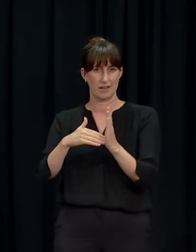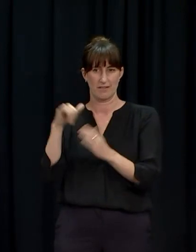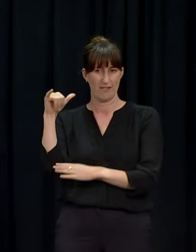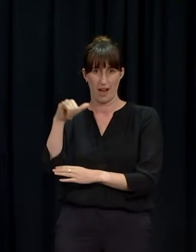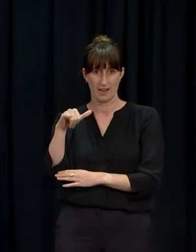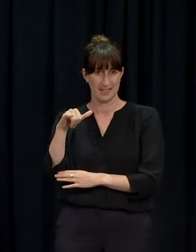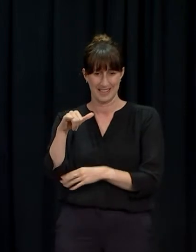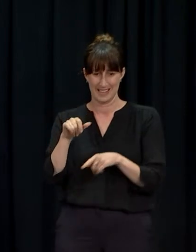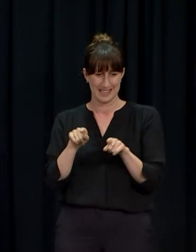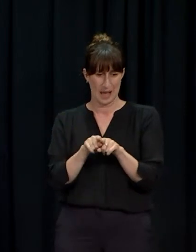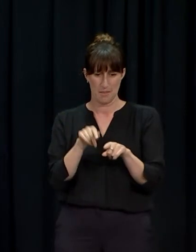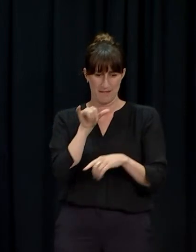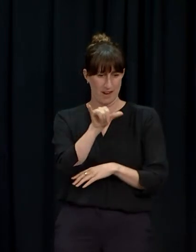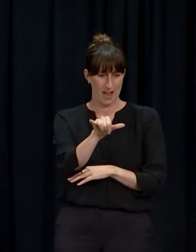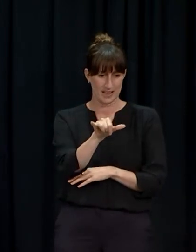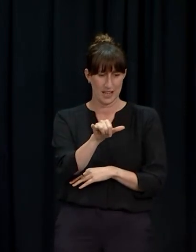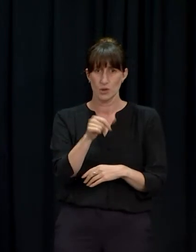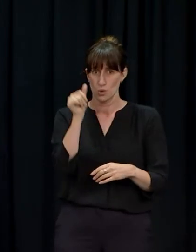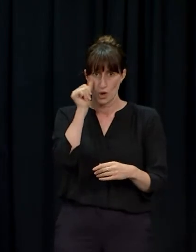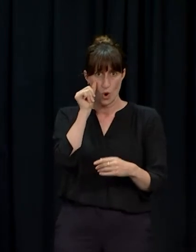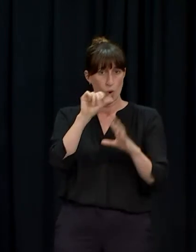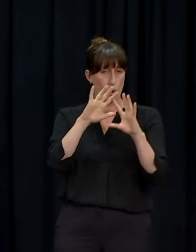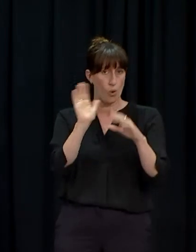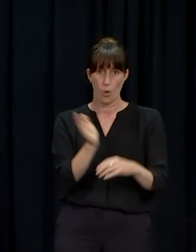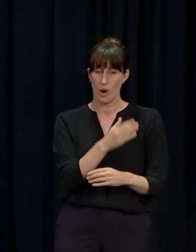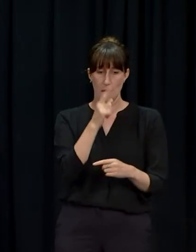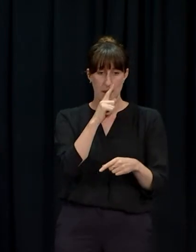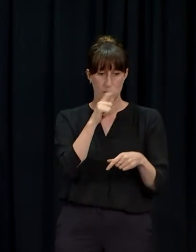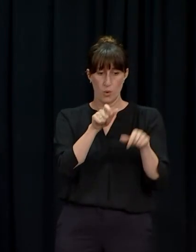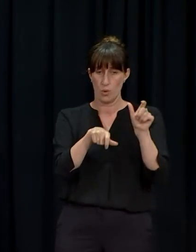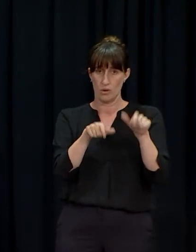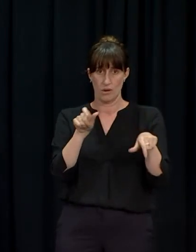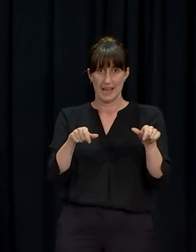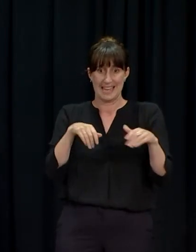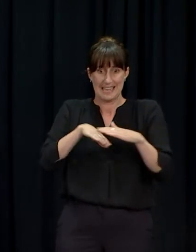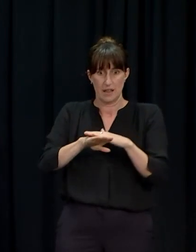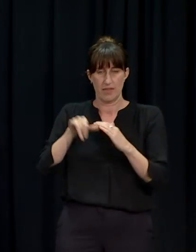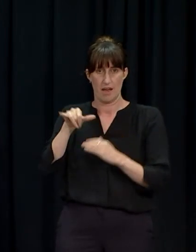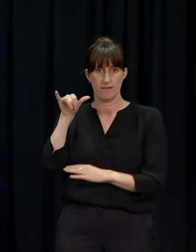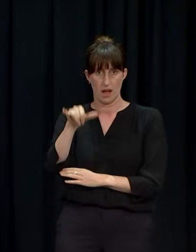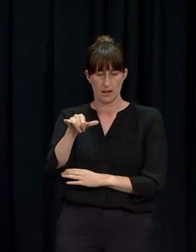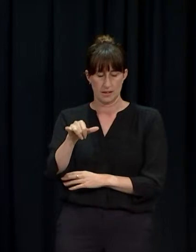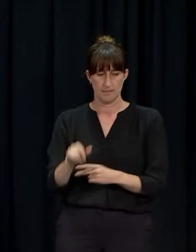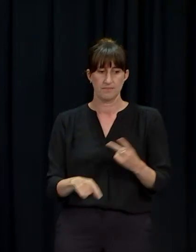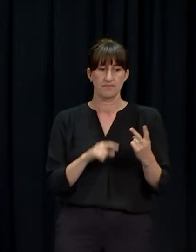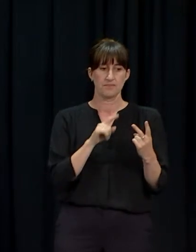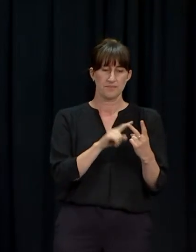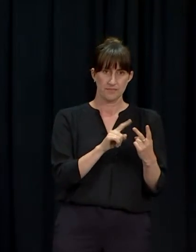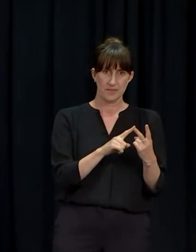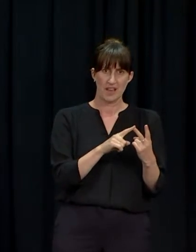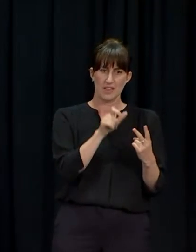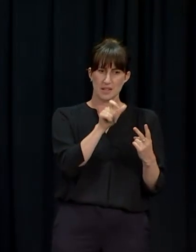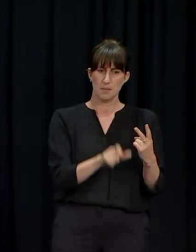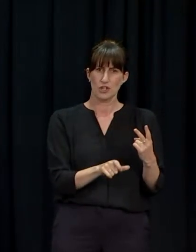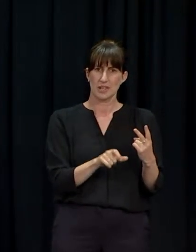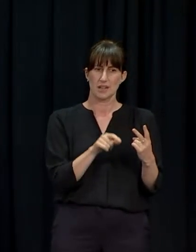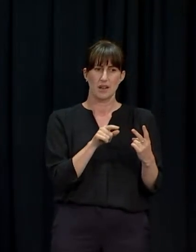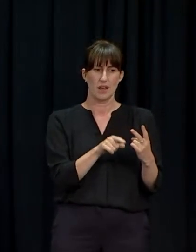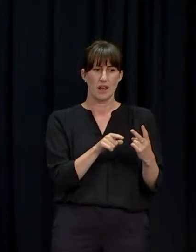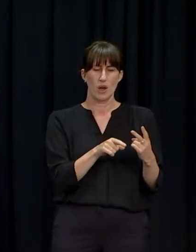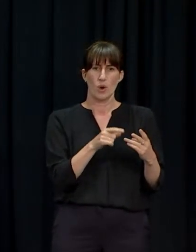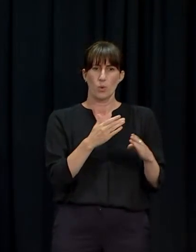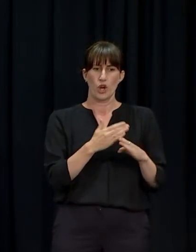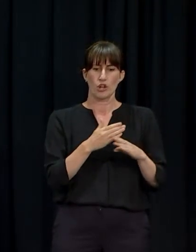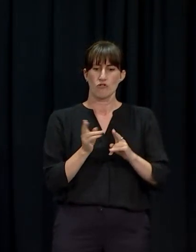and you have a record of who was on flights. The Somerset Village worker was a guest at a wedding, so, I mean, those are fairly